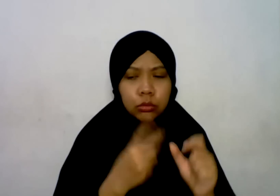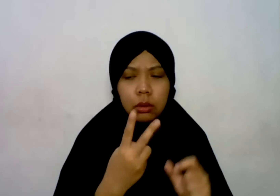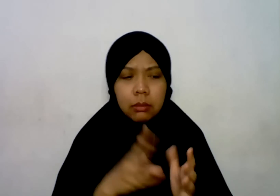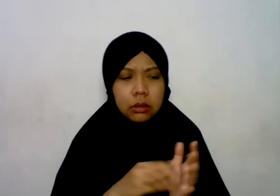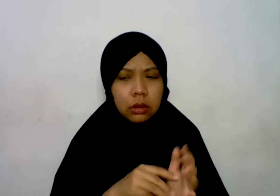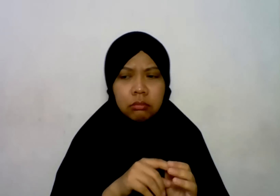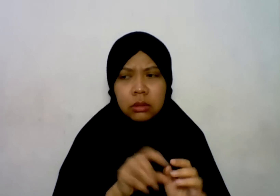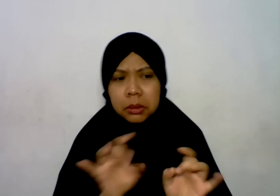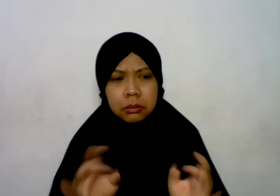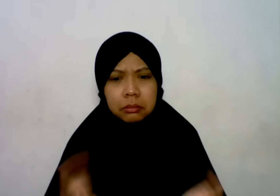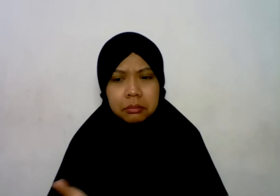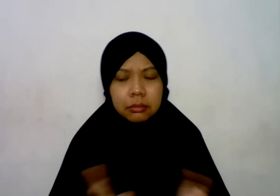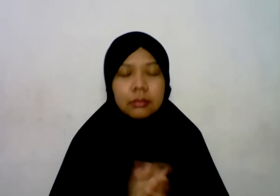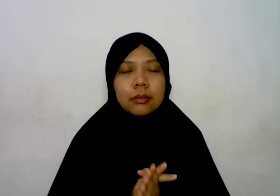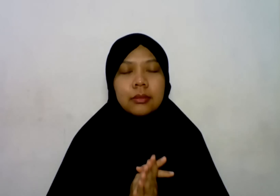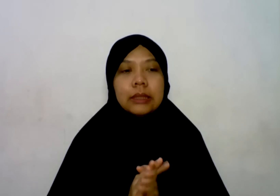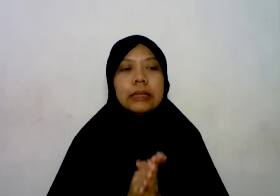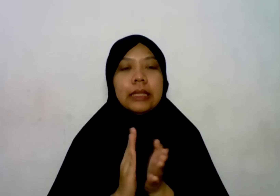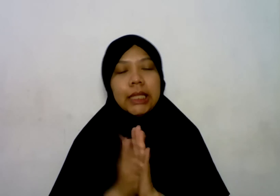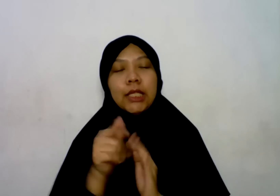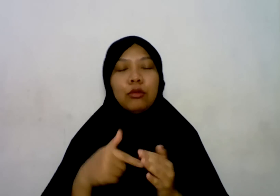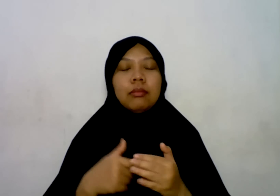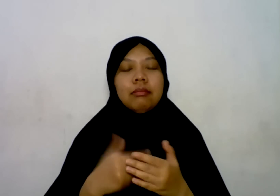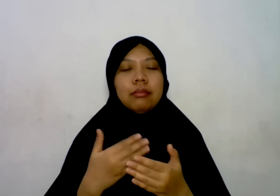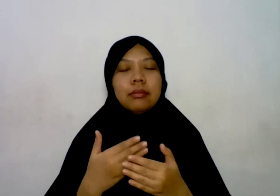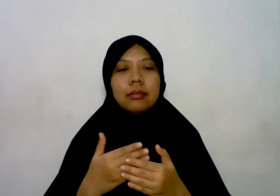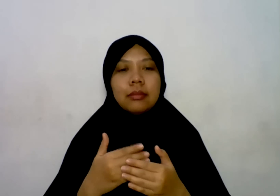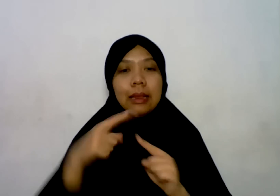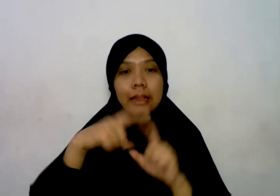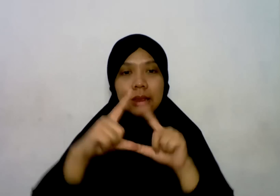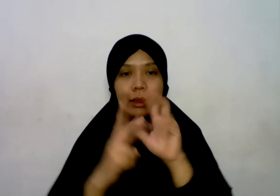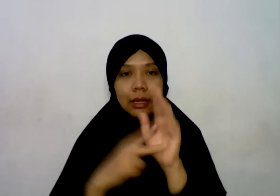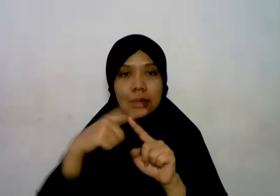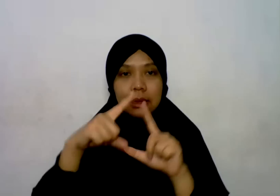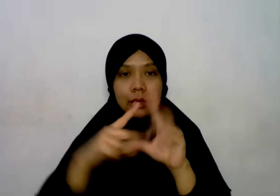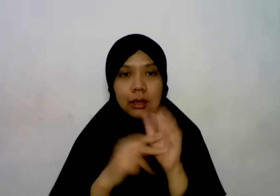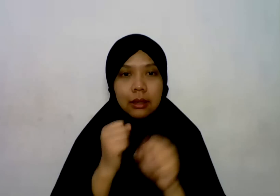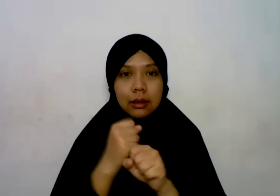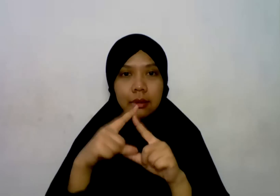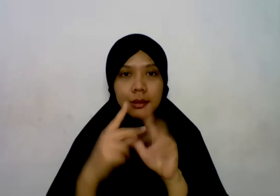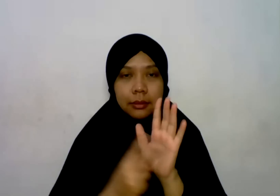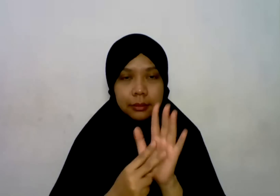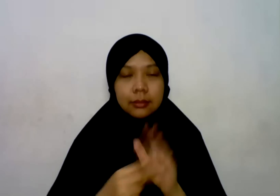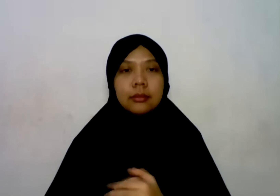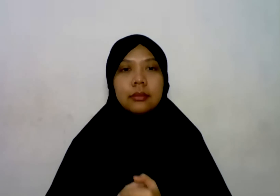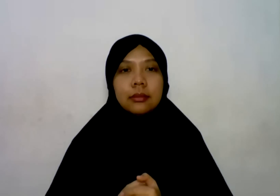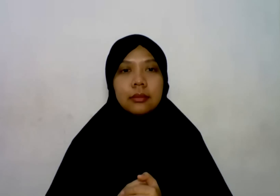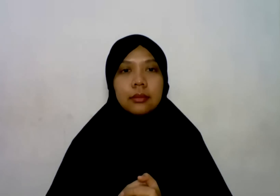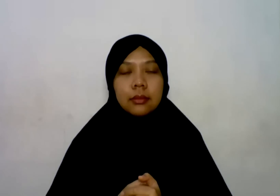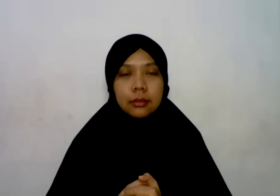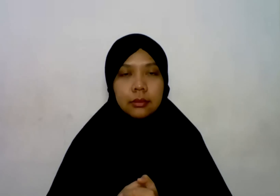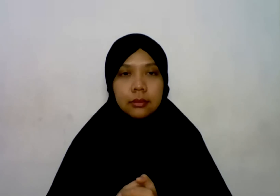for instance, in my experience, when we currently when we try to initiate this program, I was asked by one